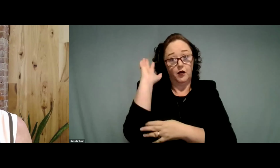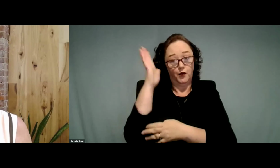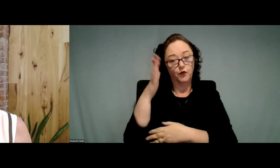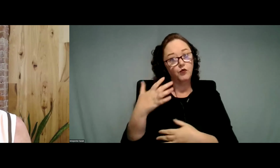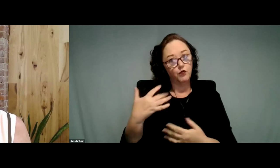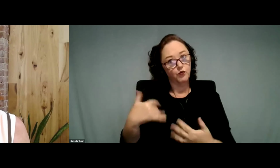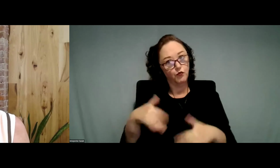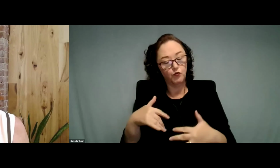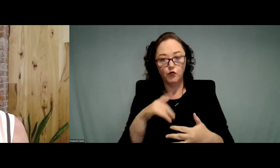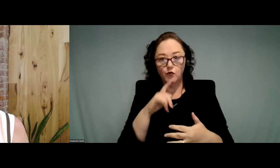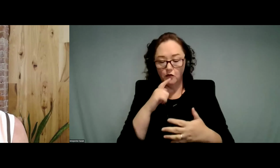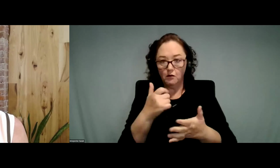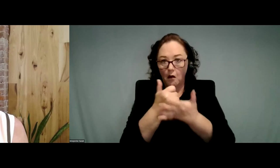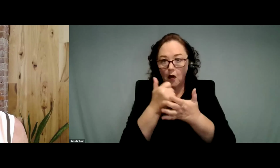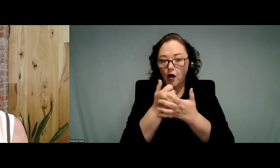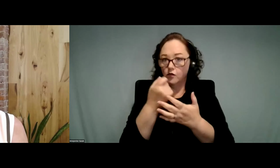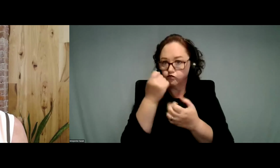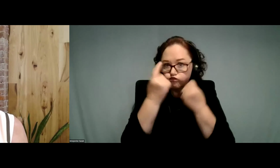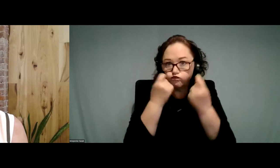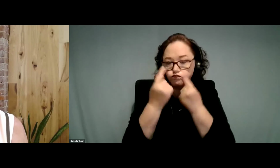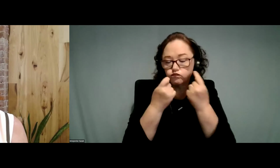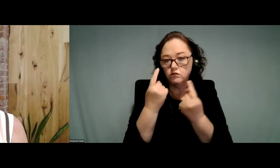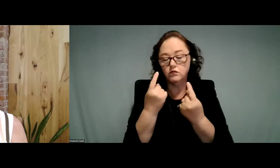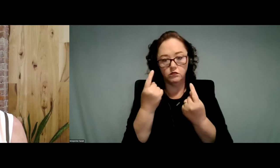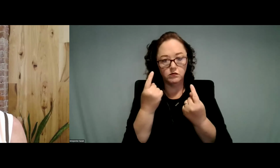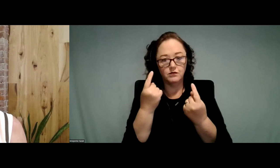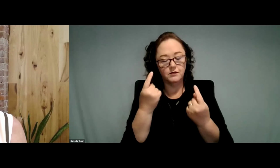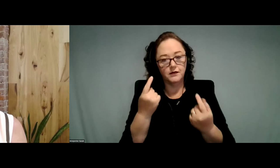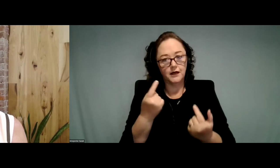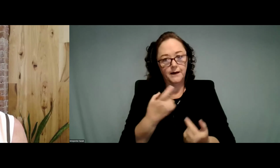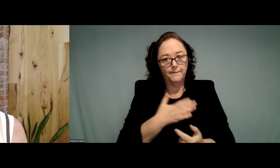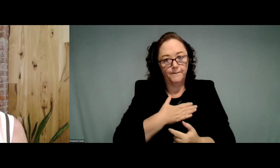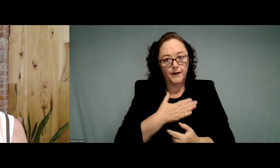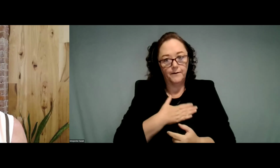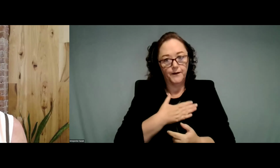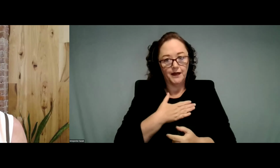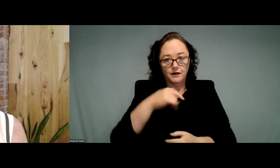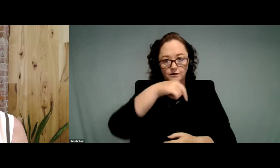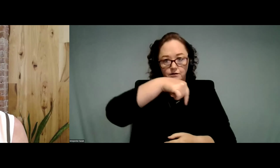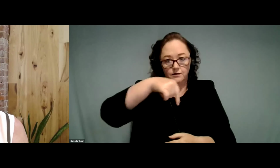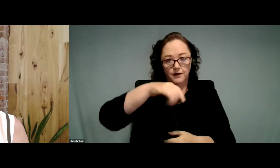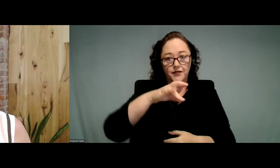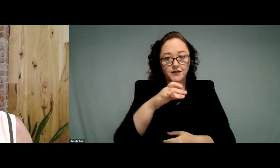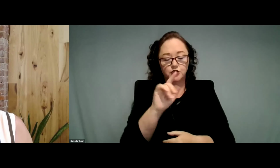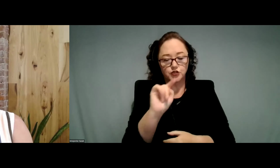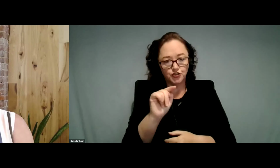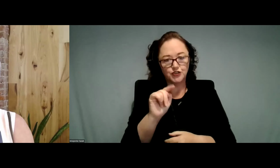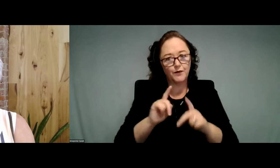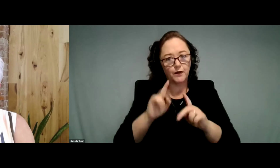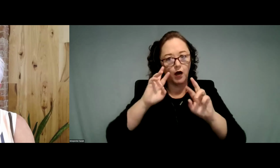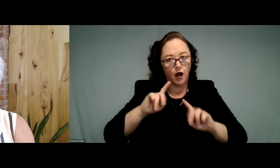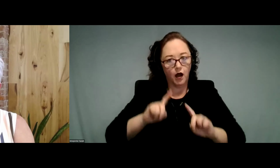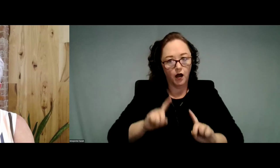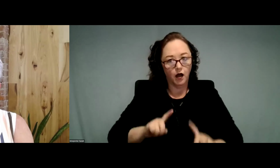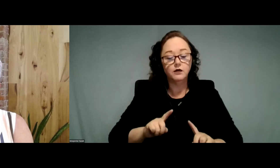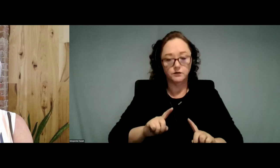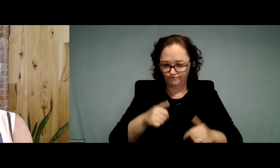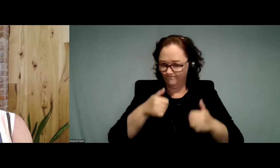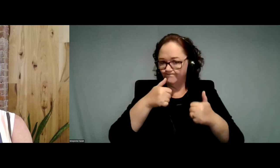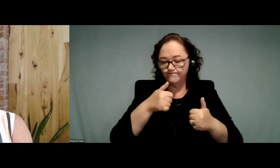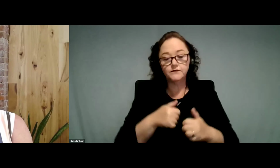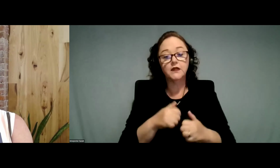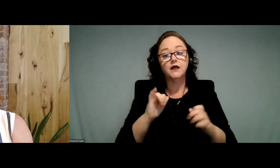I'm really excited to see how this is landing on the folks in our chat. We're gonna shift gears a little bit to